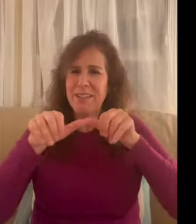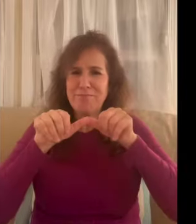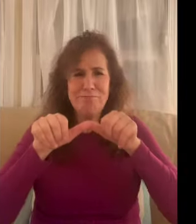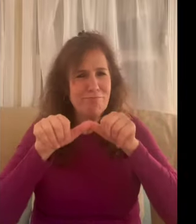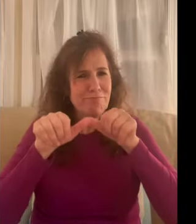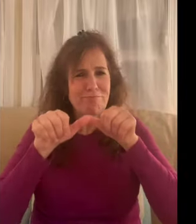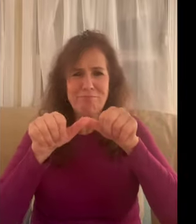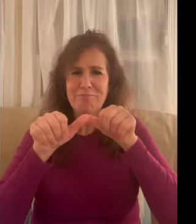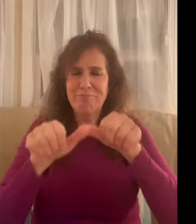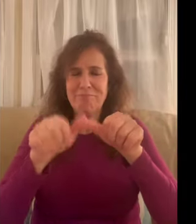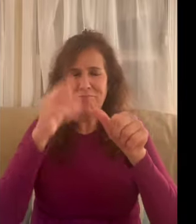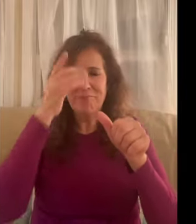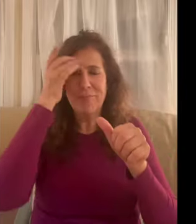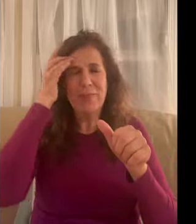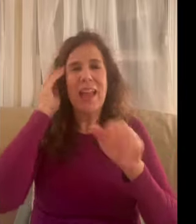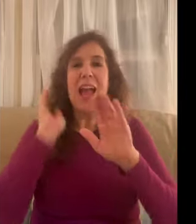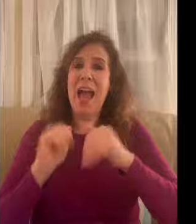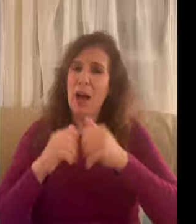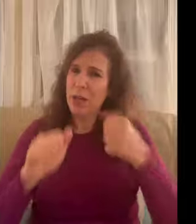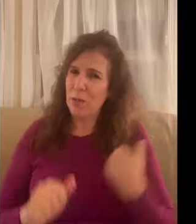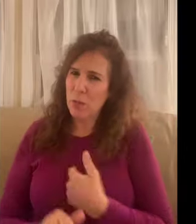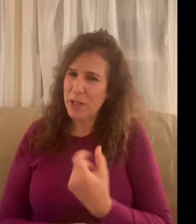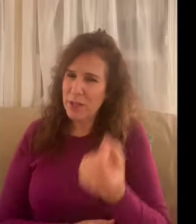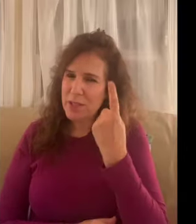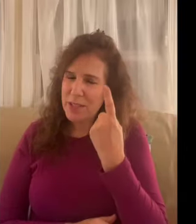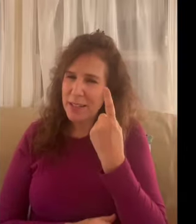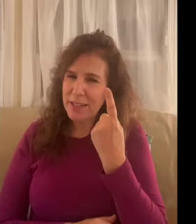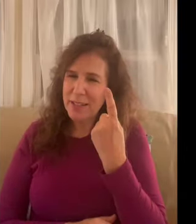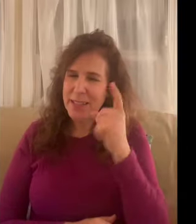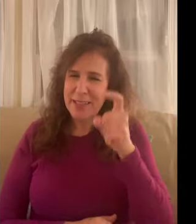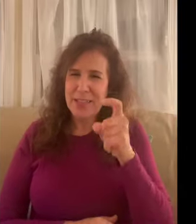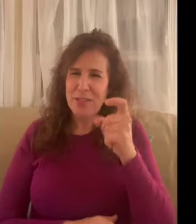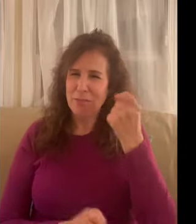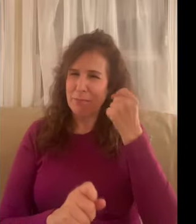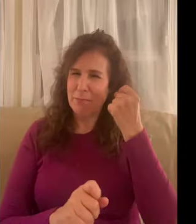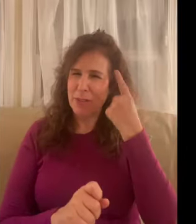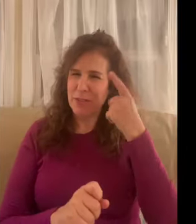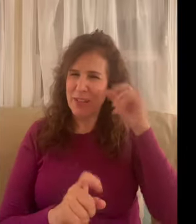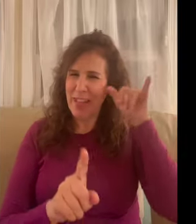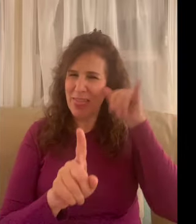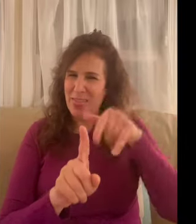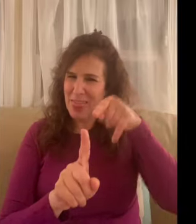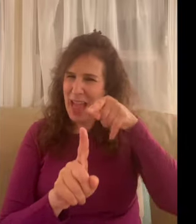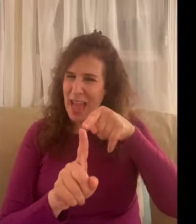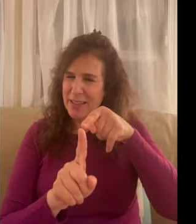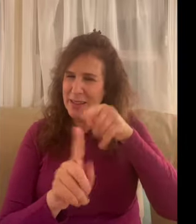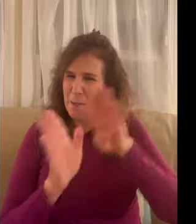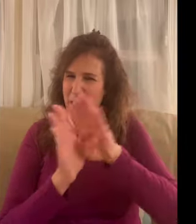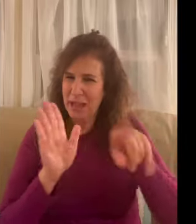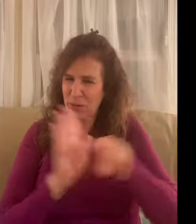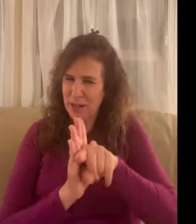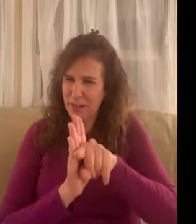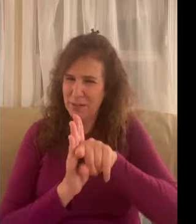parasha can only be understood on the basis of this background. There's something